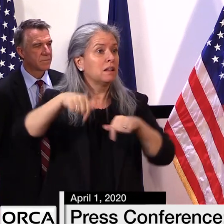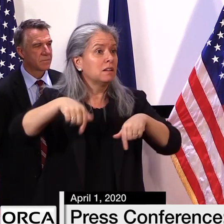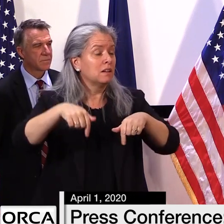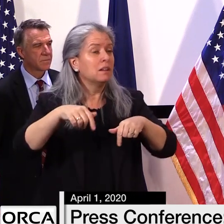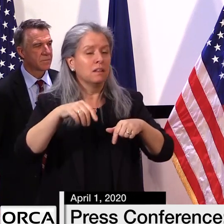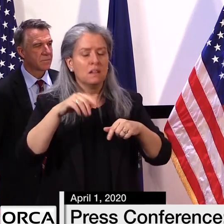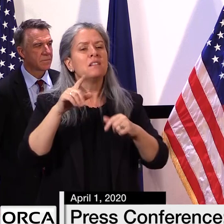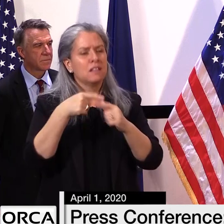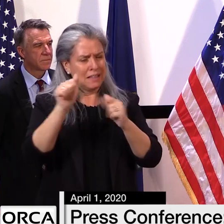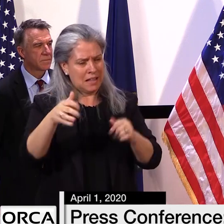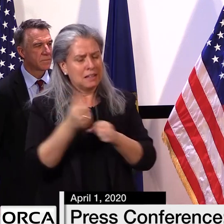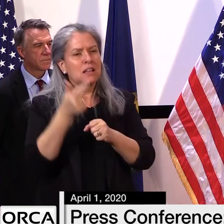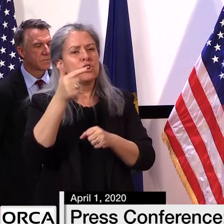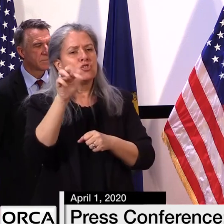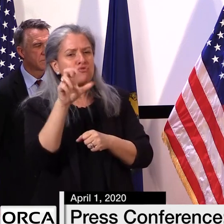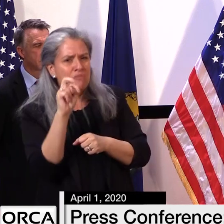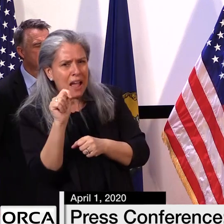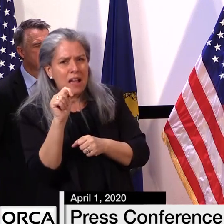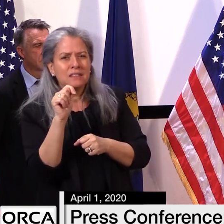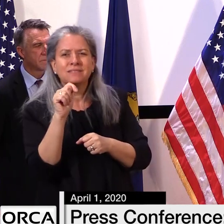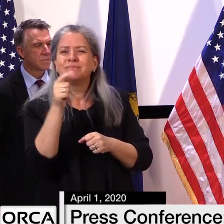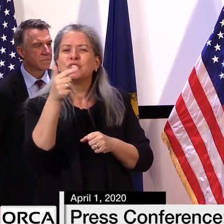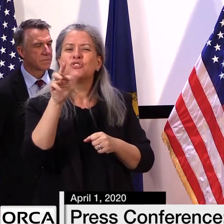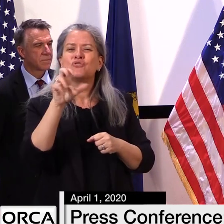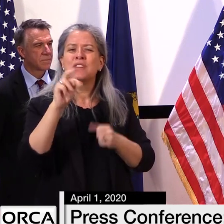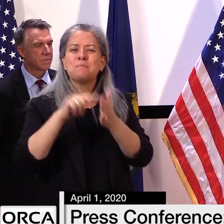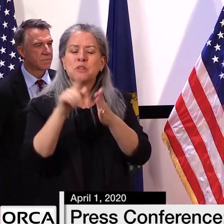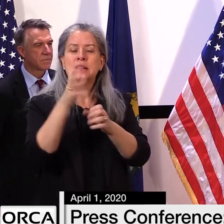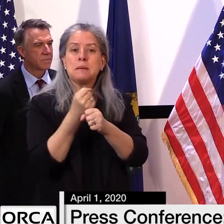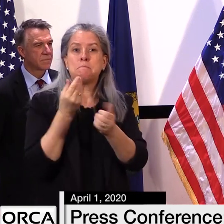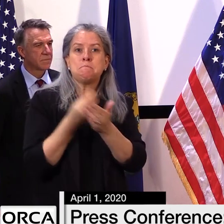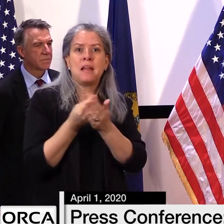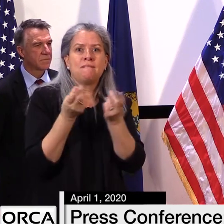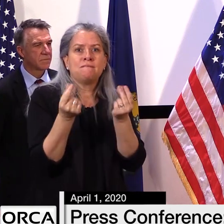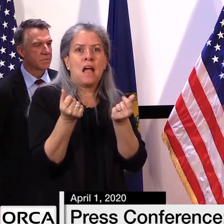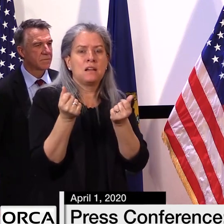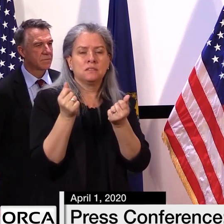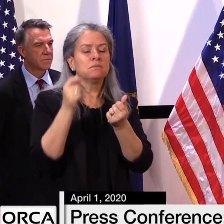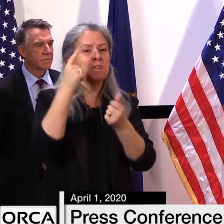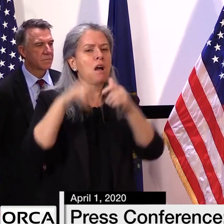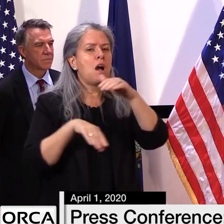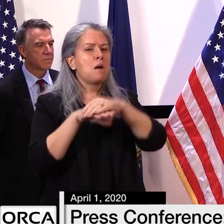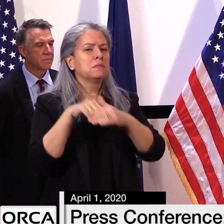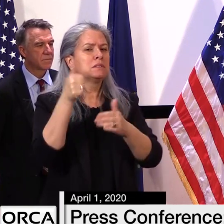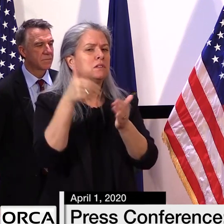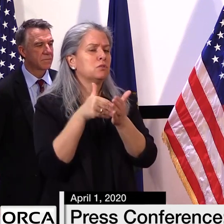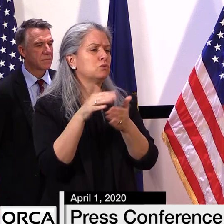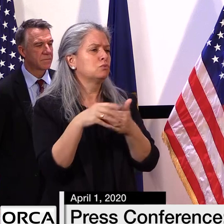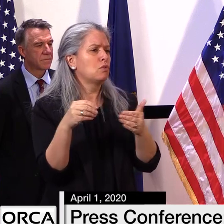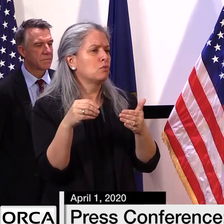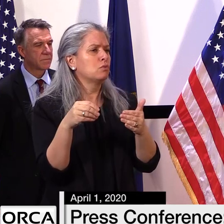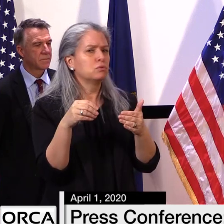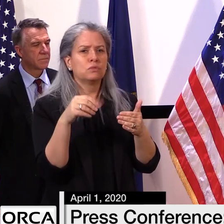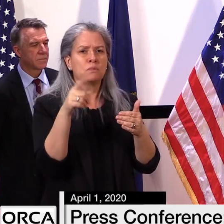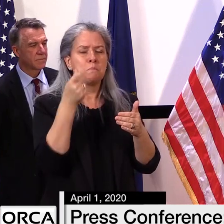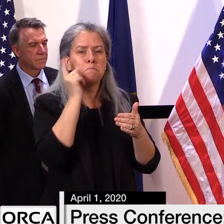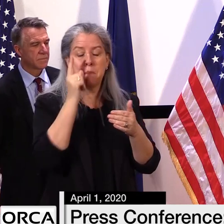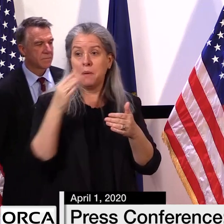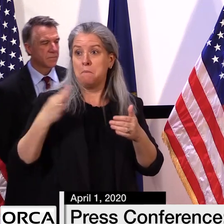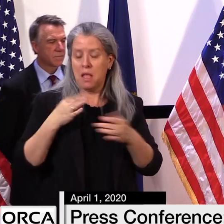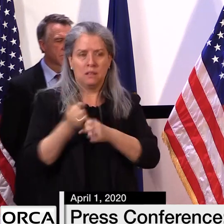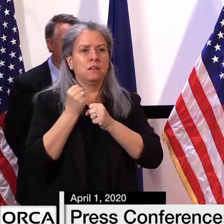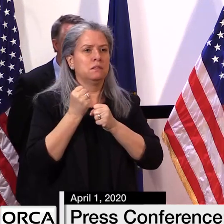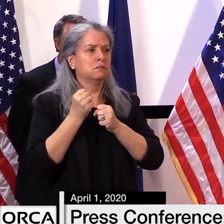for a grant that provides an emergency advance of up to $10,000 within 3 days of